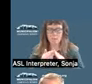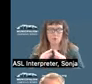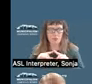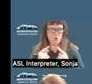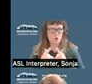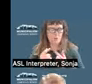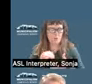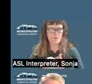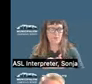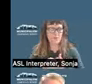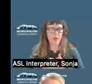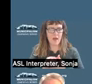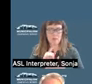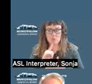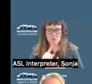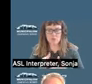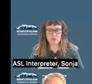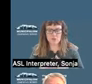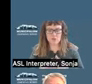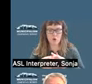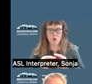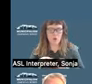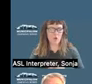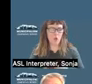rise to our local coalition